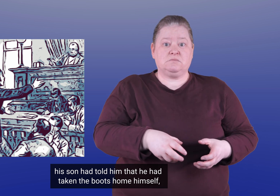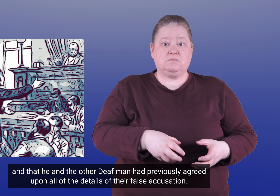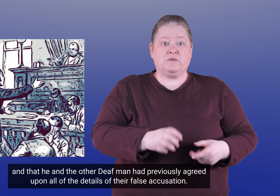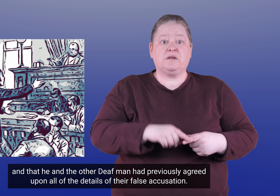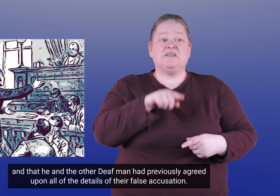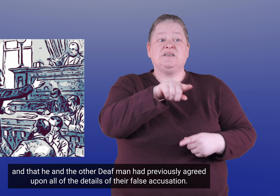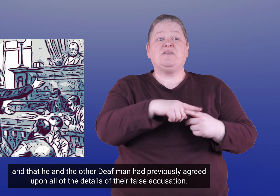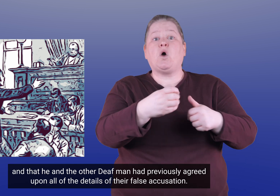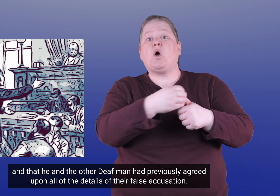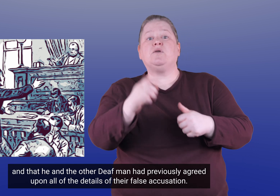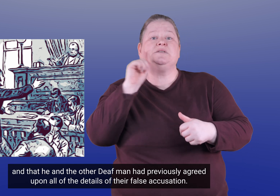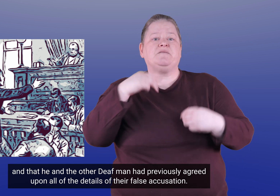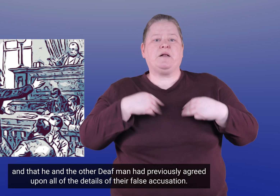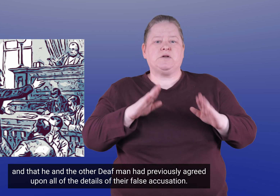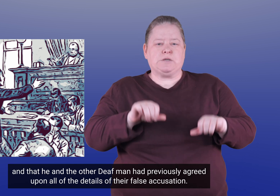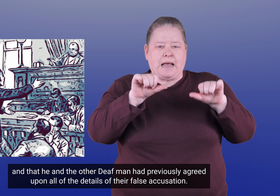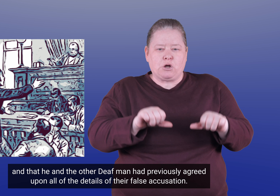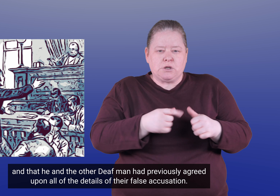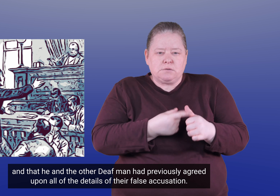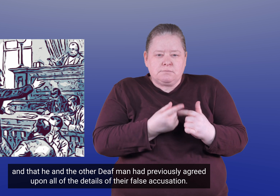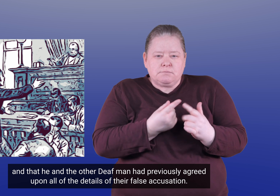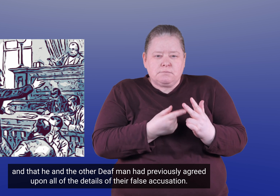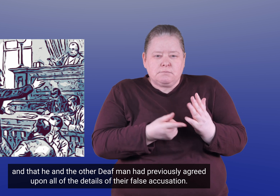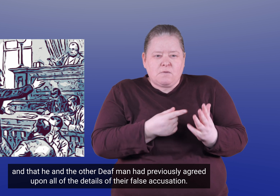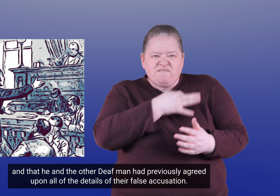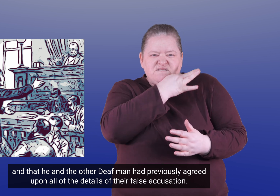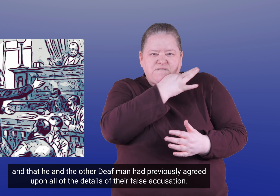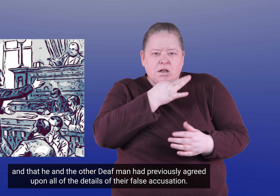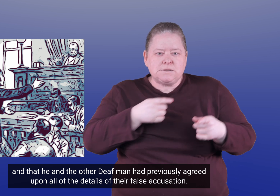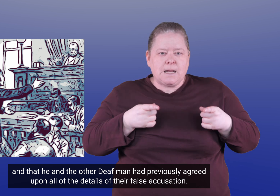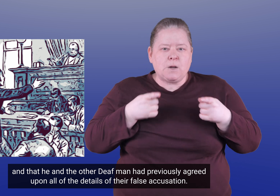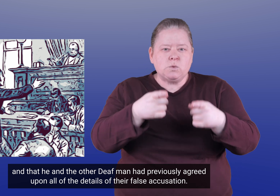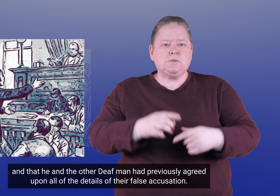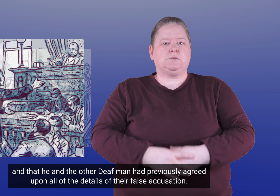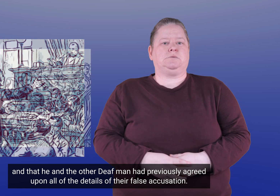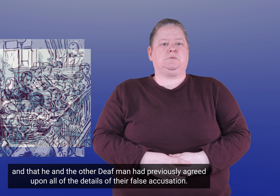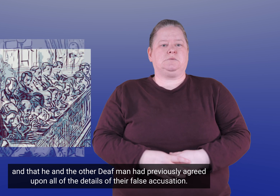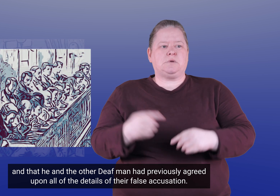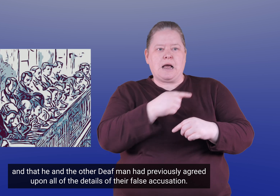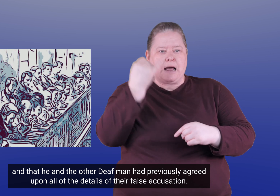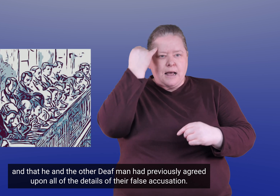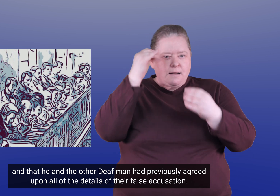and that he and the other deaf man had previously agreed upon all of the details of their false accusation.